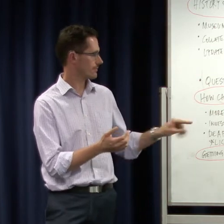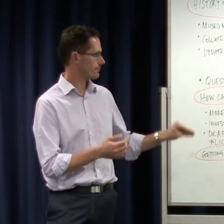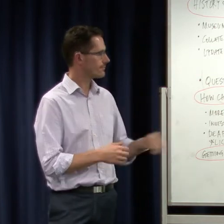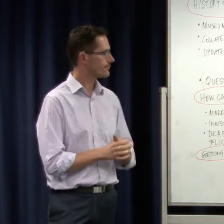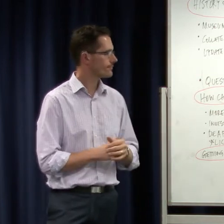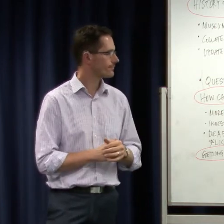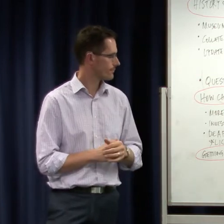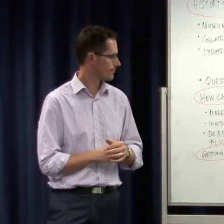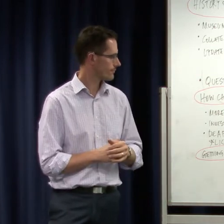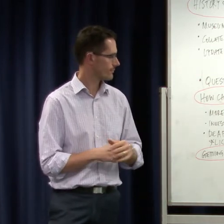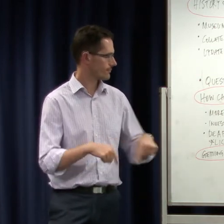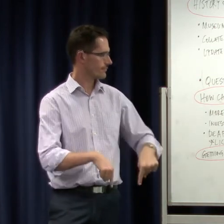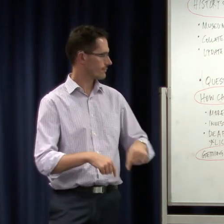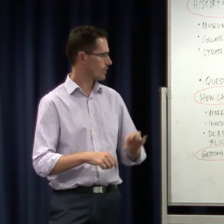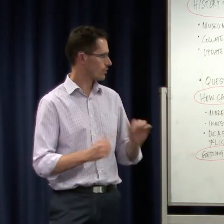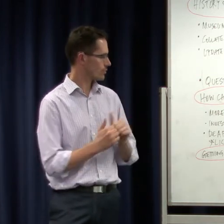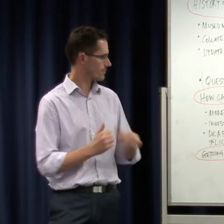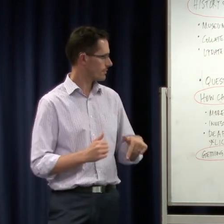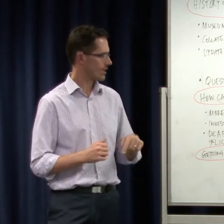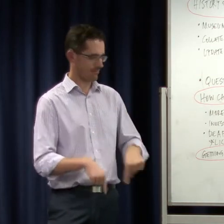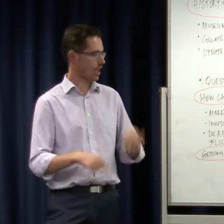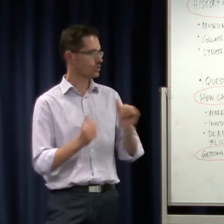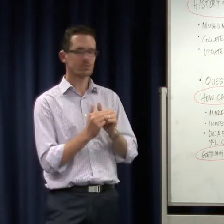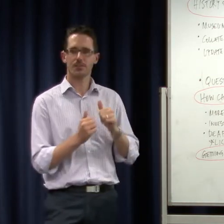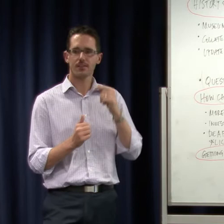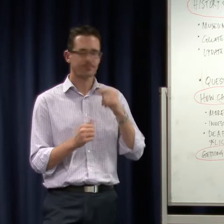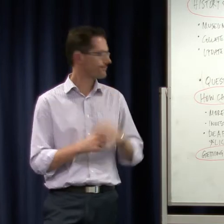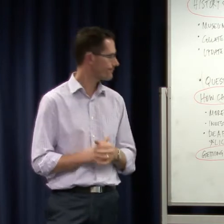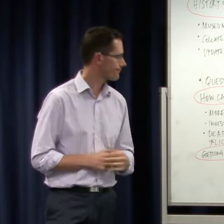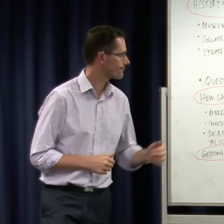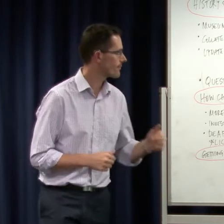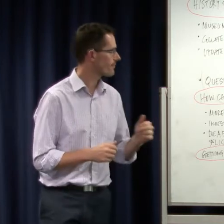a workshop to be in, not this location is not suitable, is what she meant.